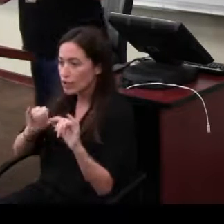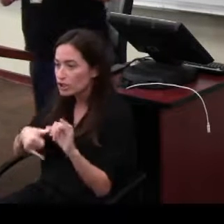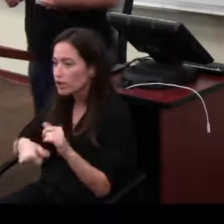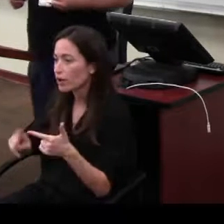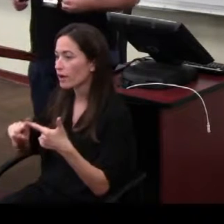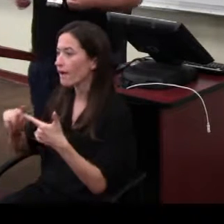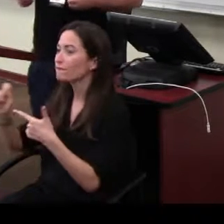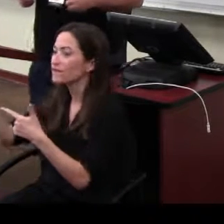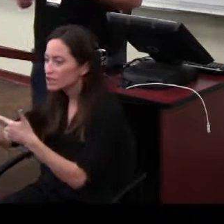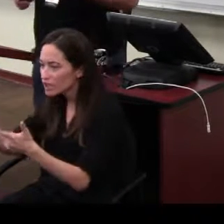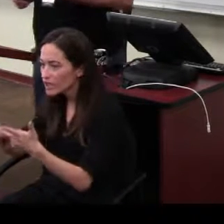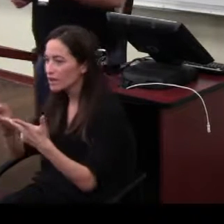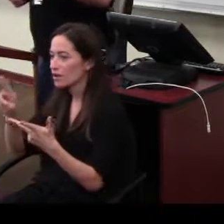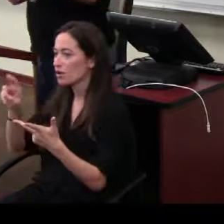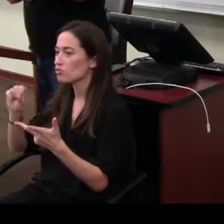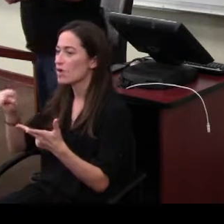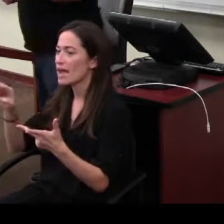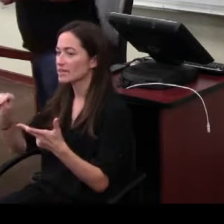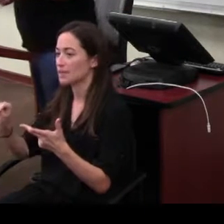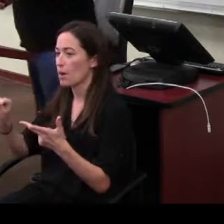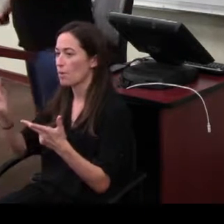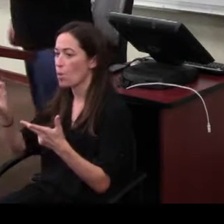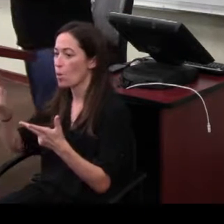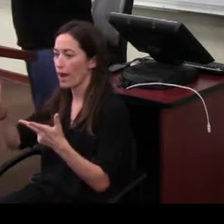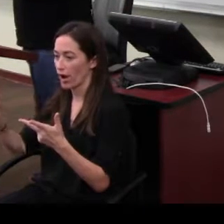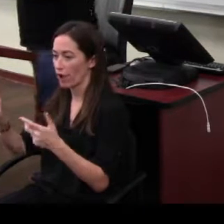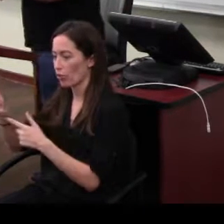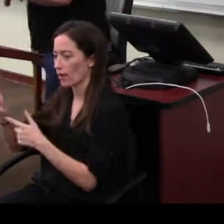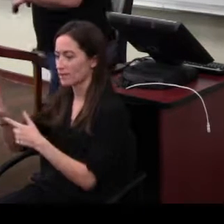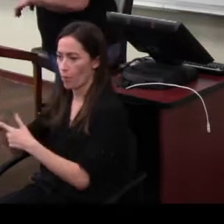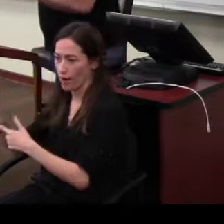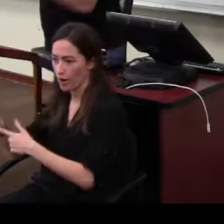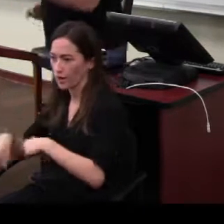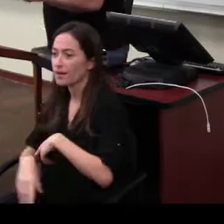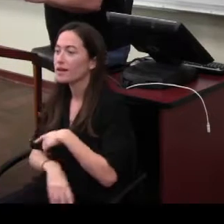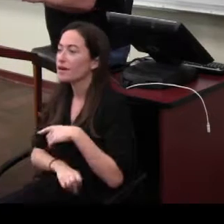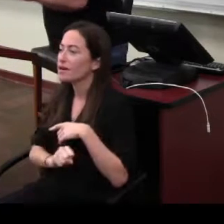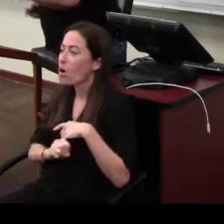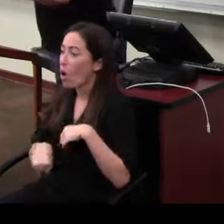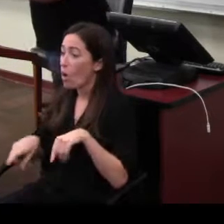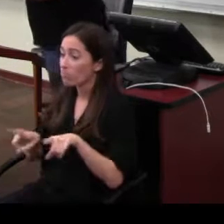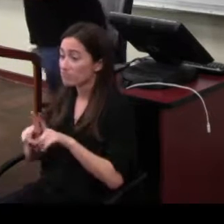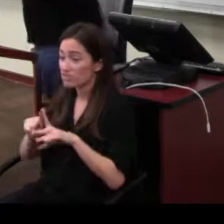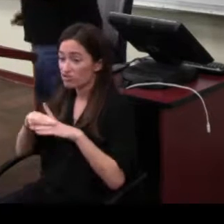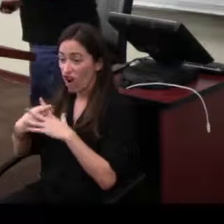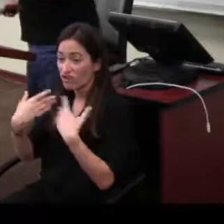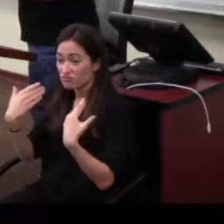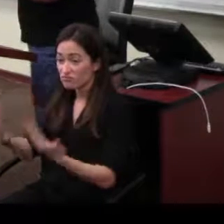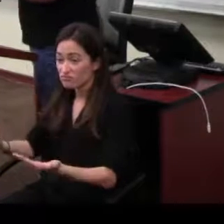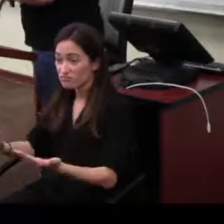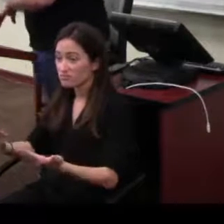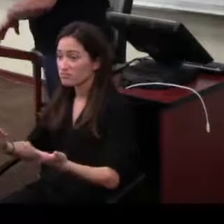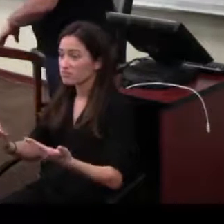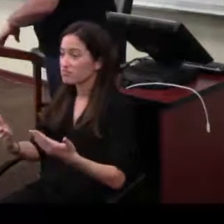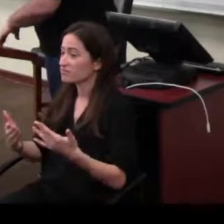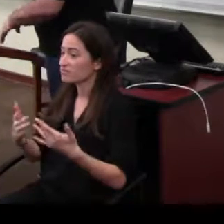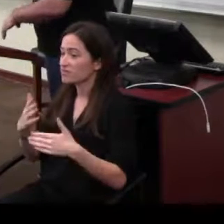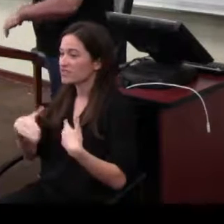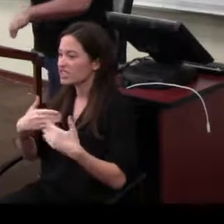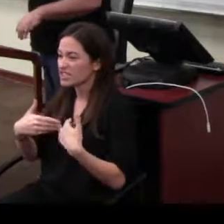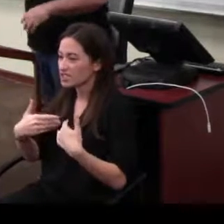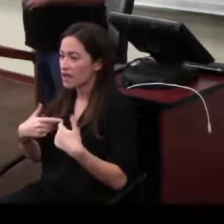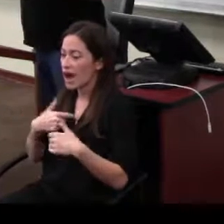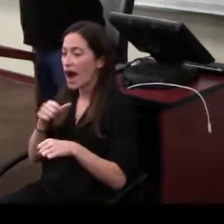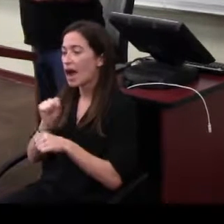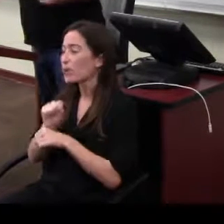engineering, phishing, and ransomware here. I'm going to talk a little bit about that as well. So let's get started here. We'll get through the preliminaries.